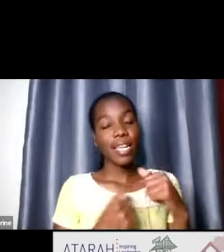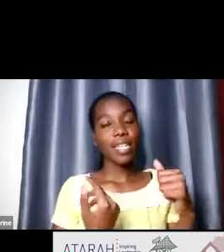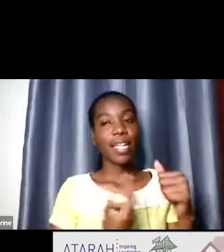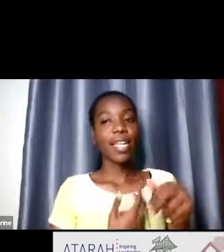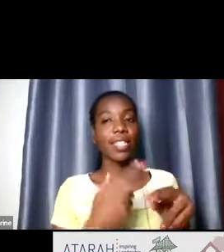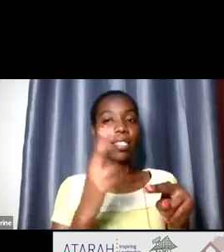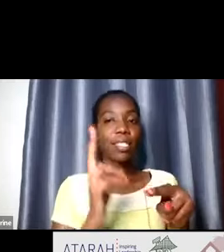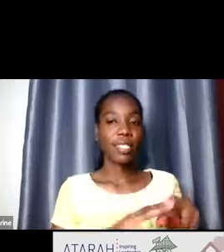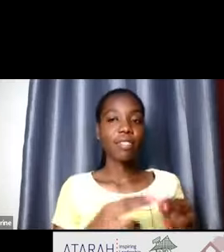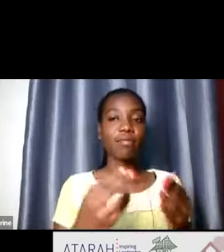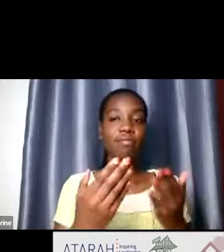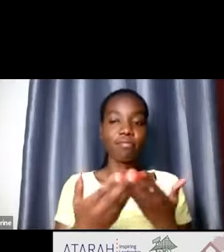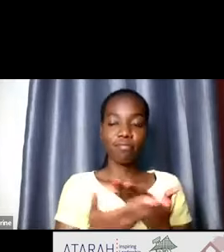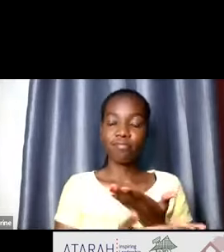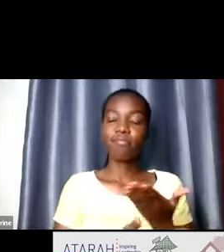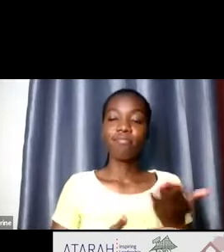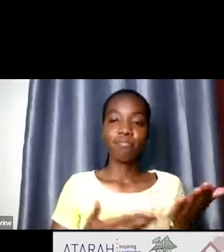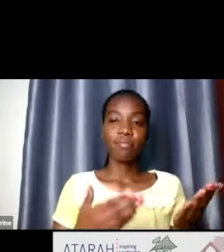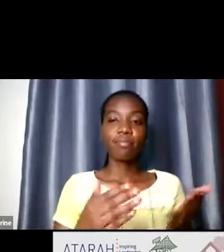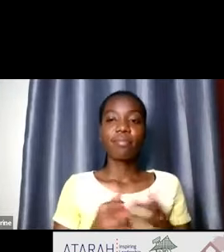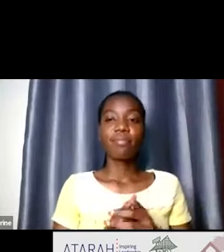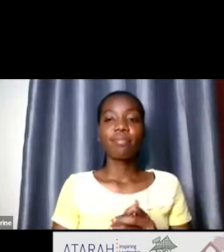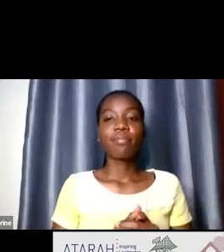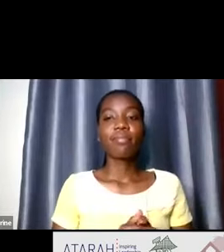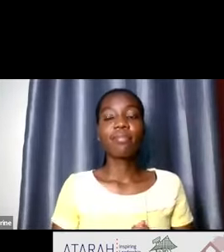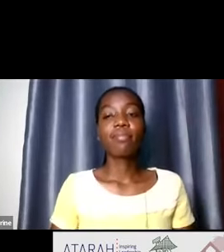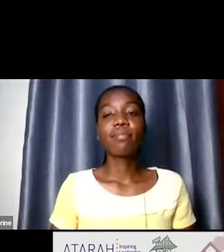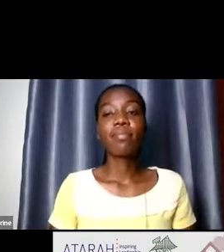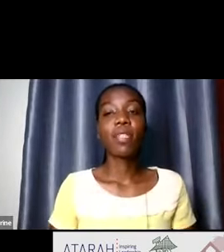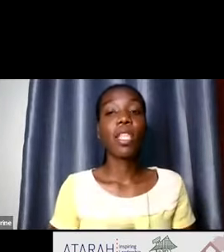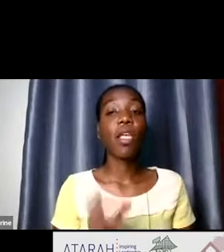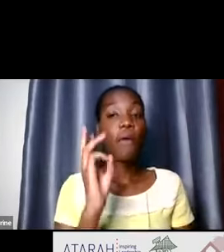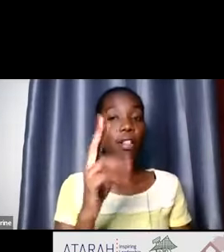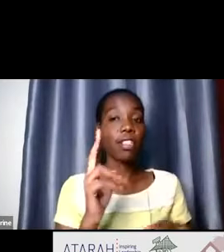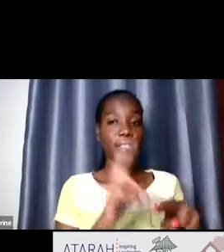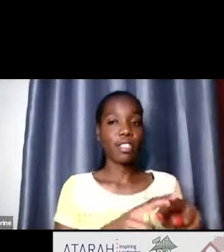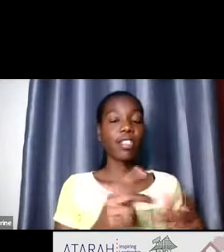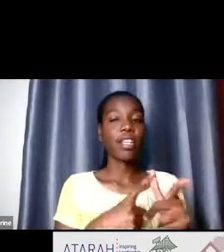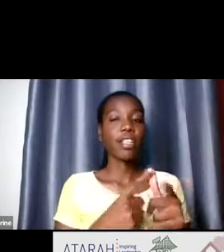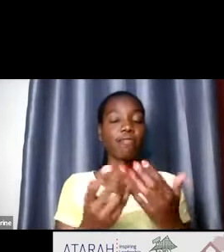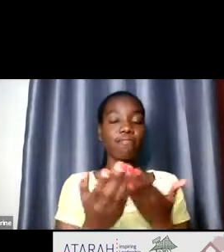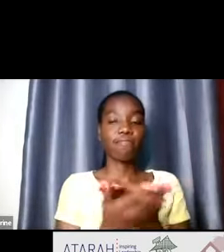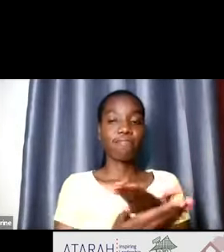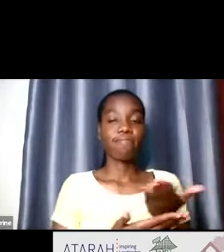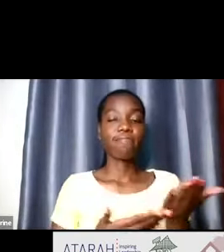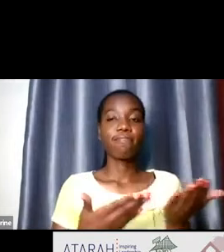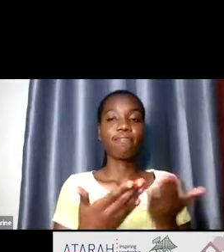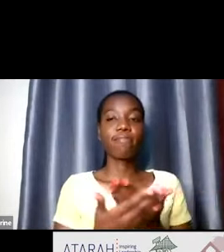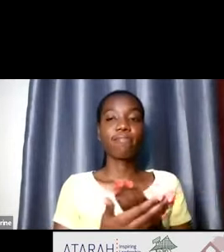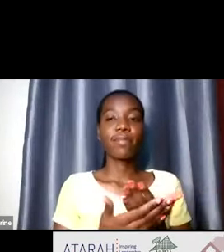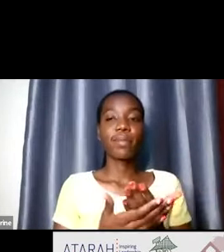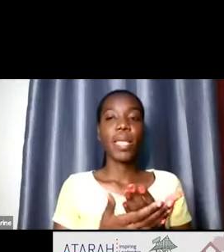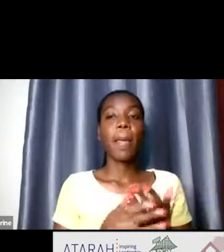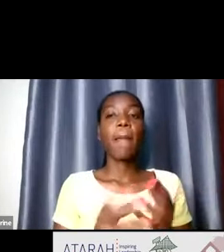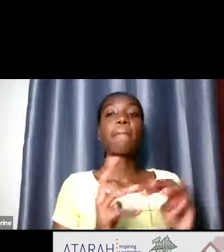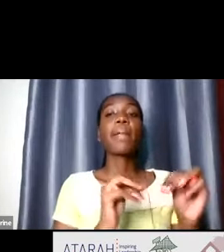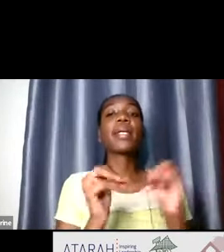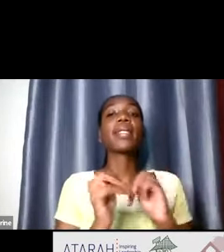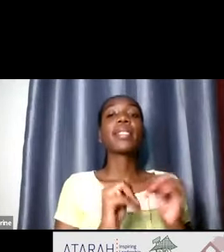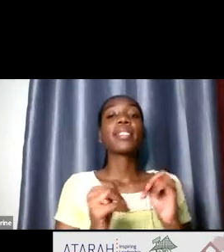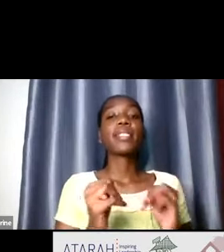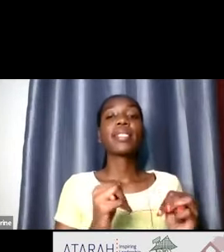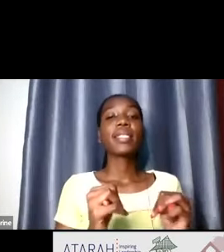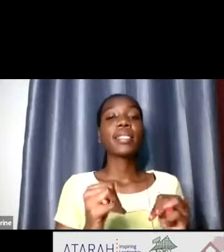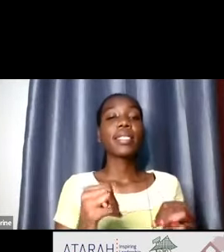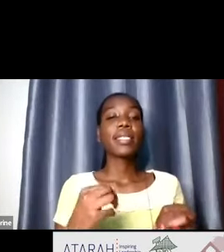conversation around, sorry, we will sit and have a conversation around managing sick off.